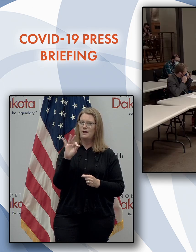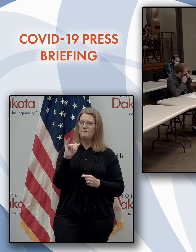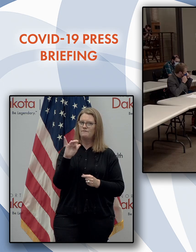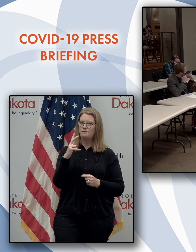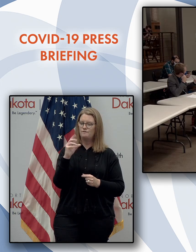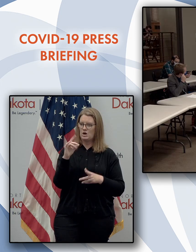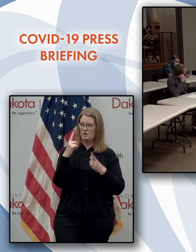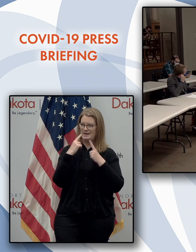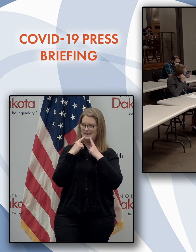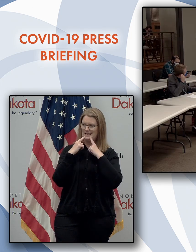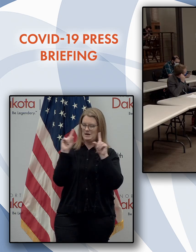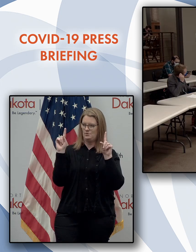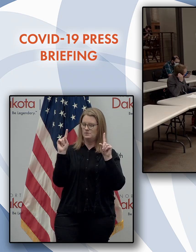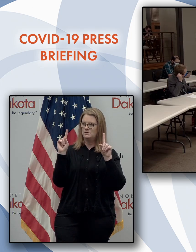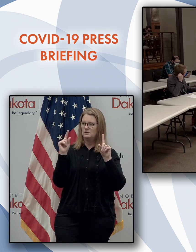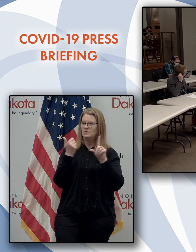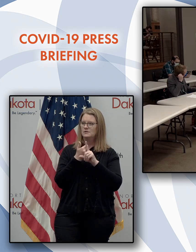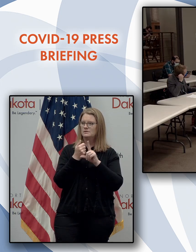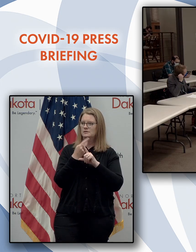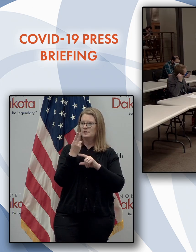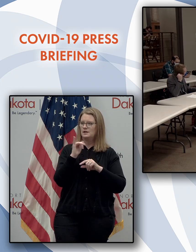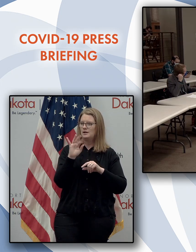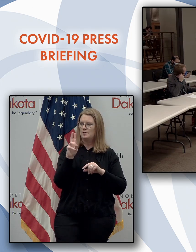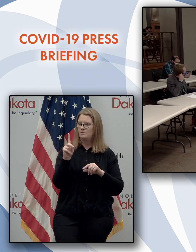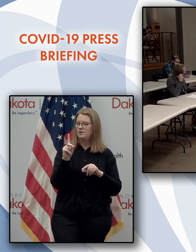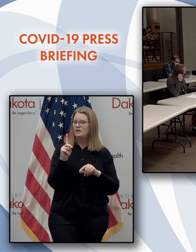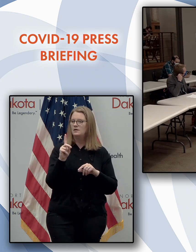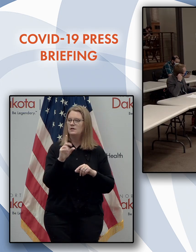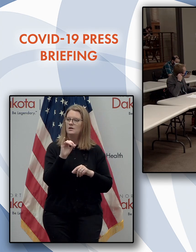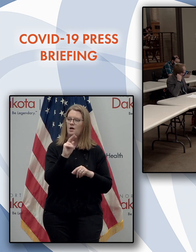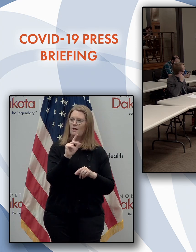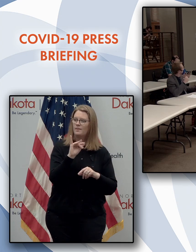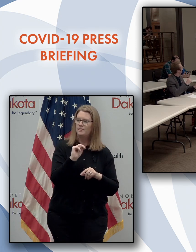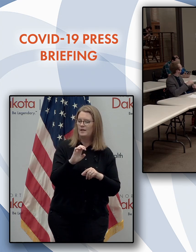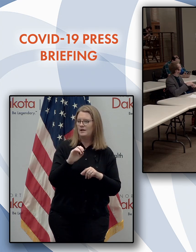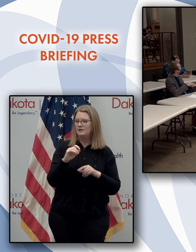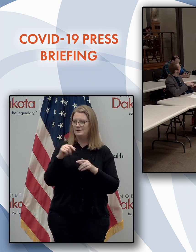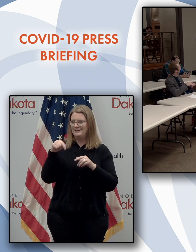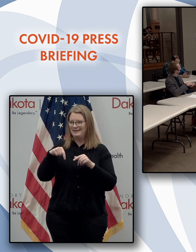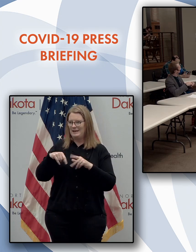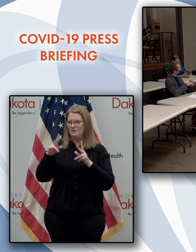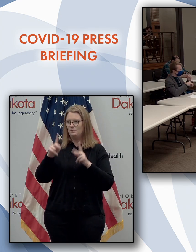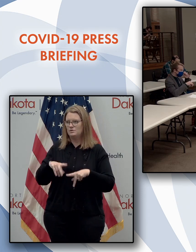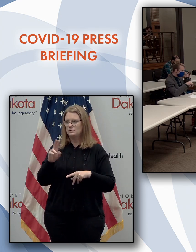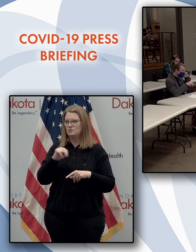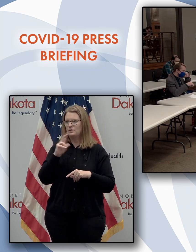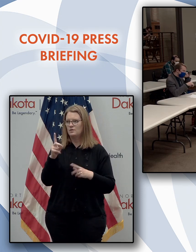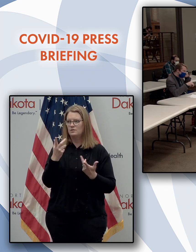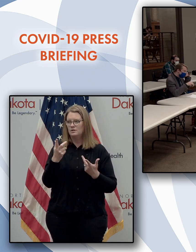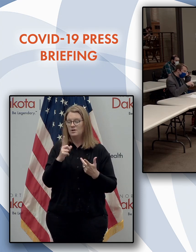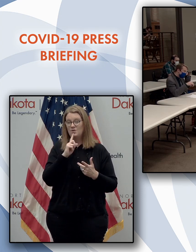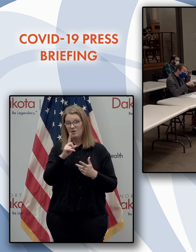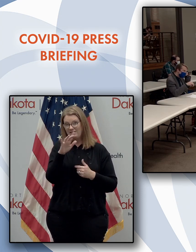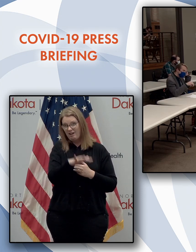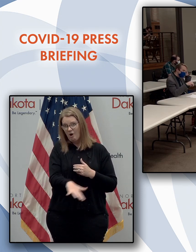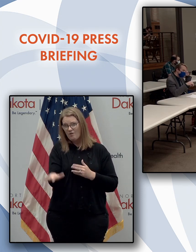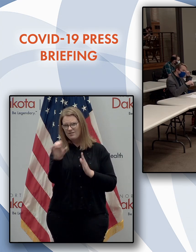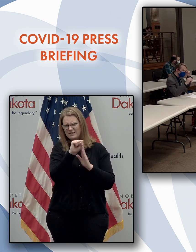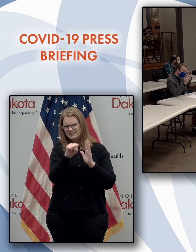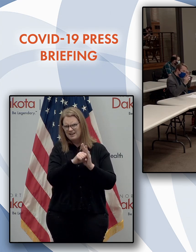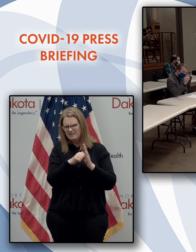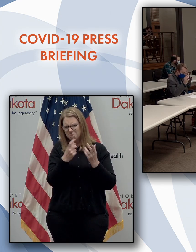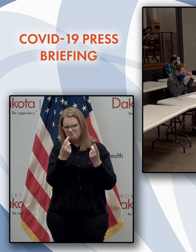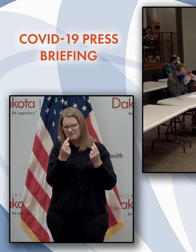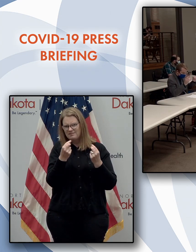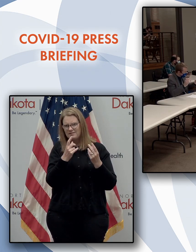Fargo announced today they would do a hybrid of online and in-person education. What is the majority of the state doing for education, and how confident